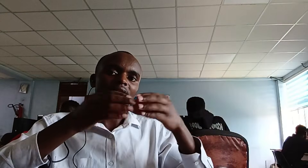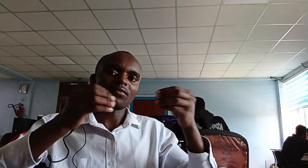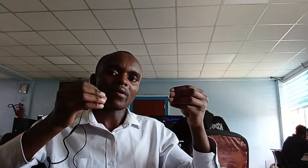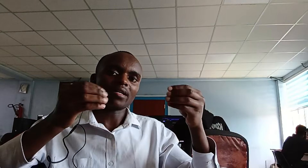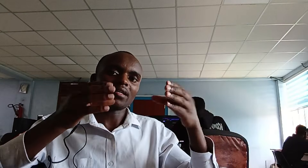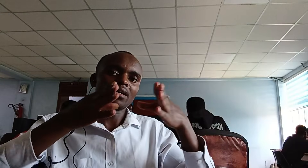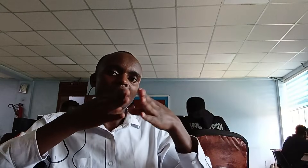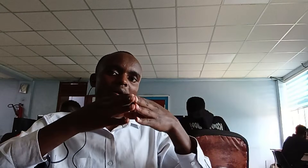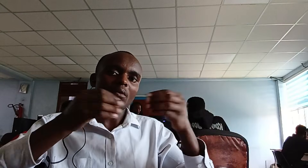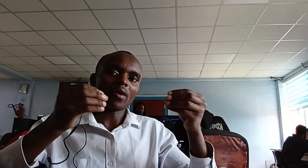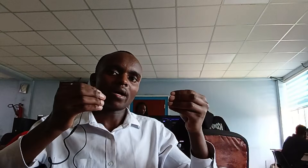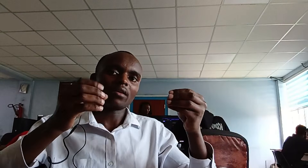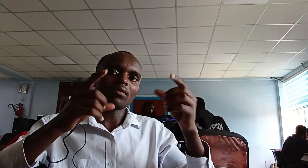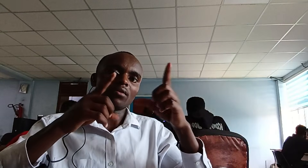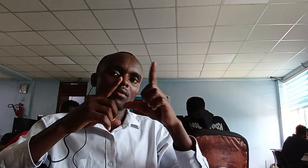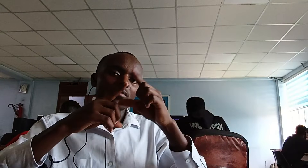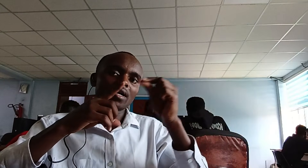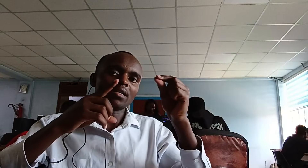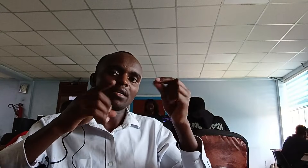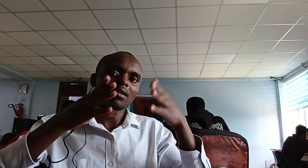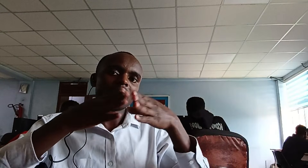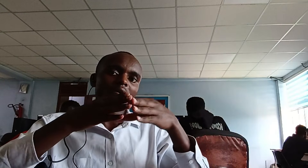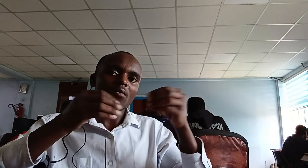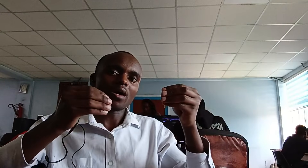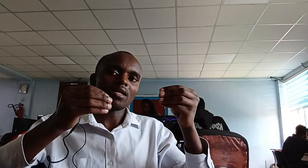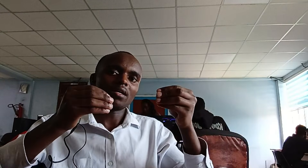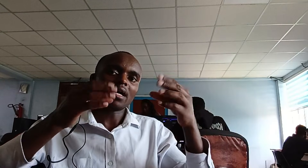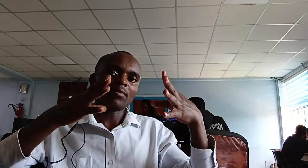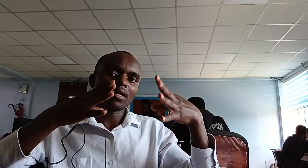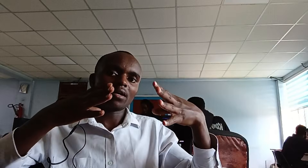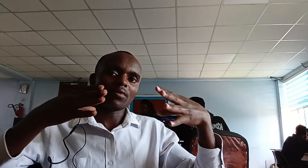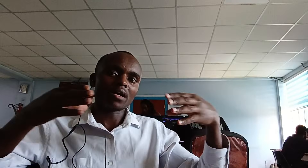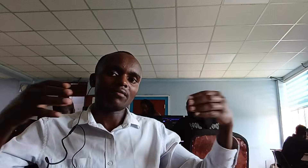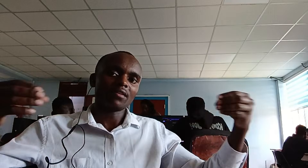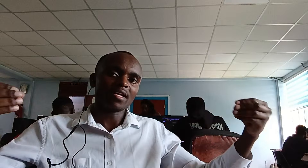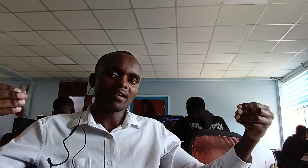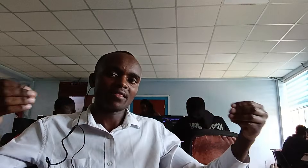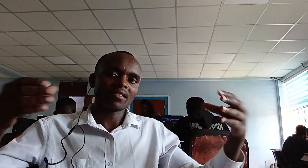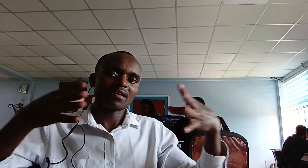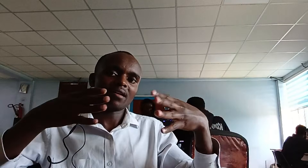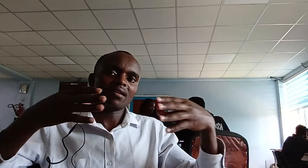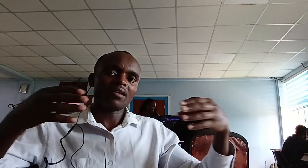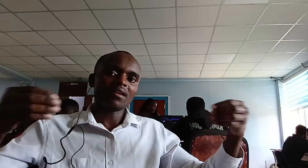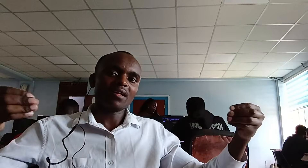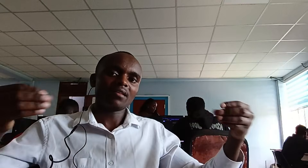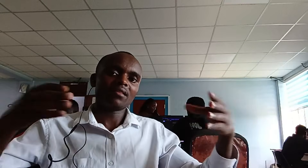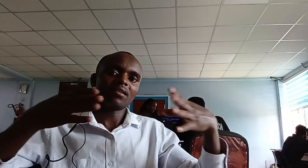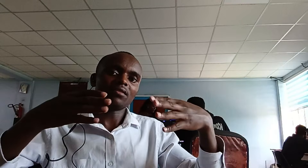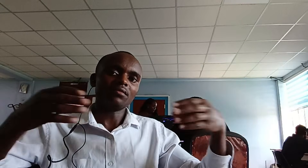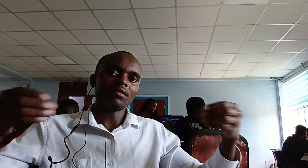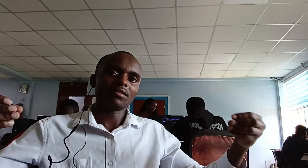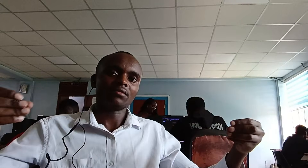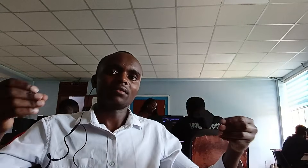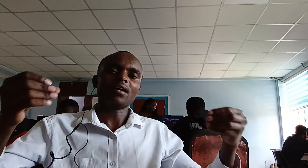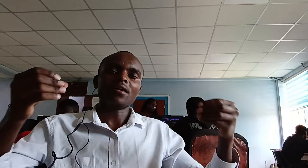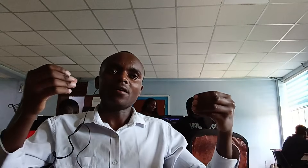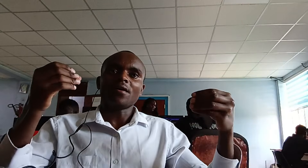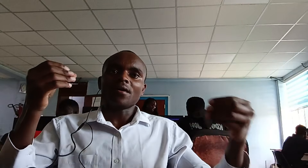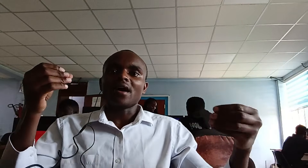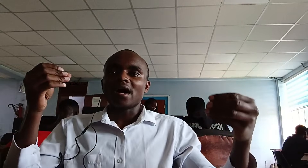for word. Word or word. Word. And now we have length. Length, duration. We